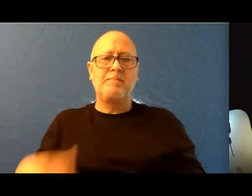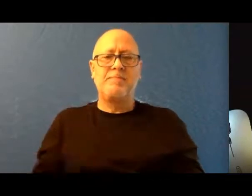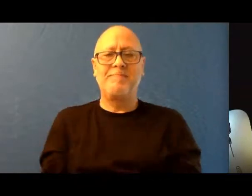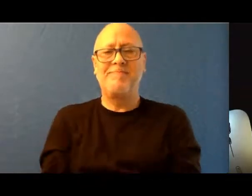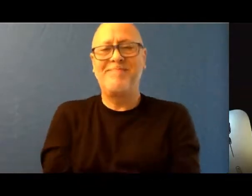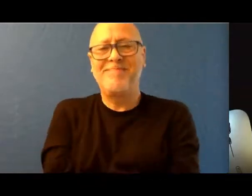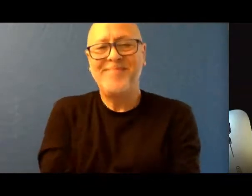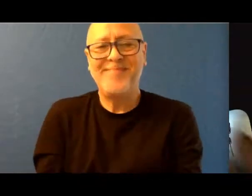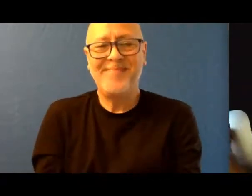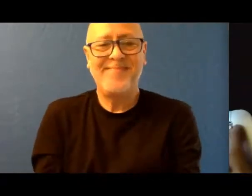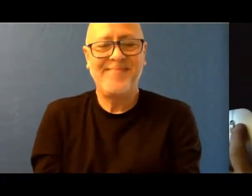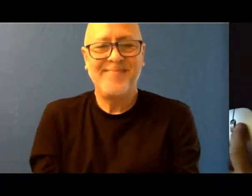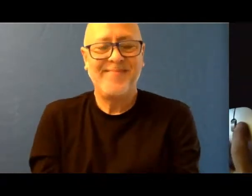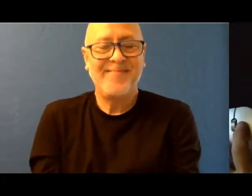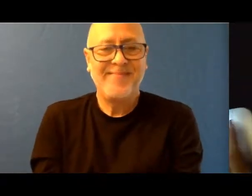difficulties.